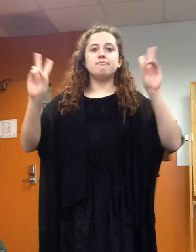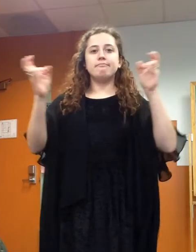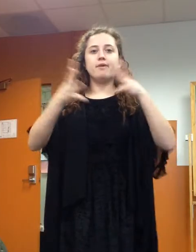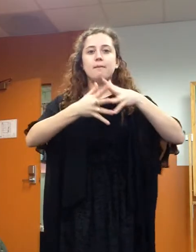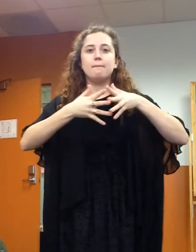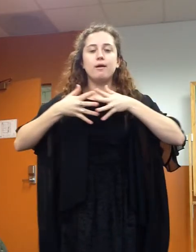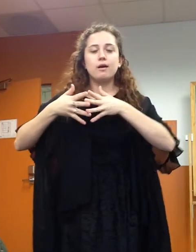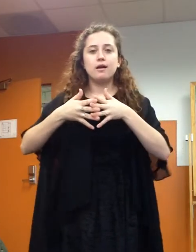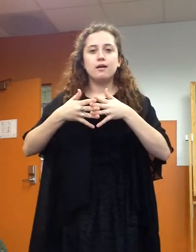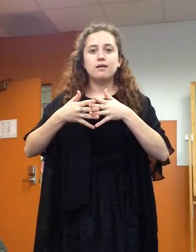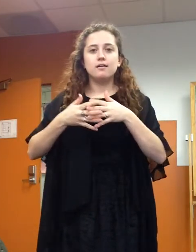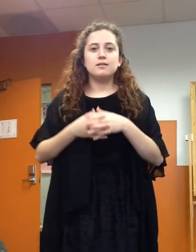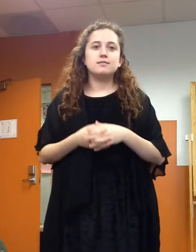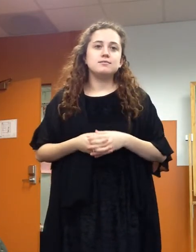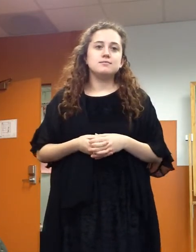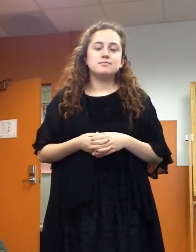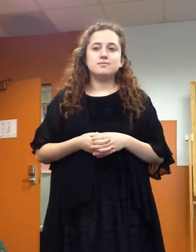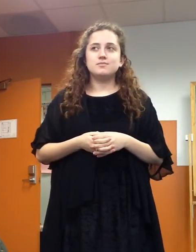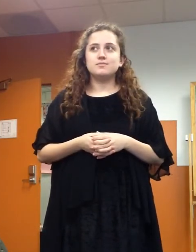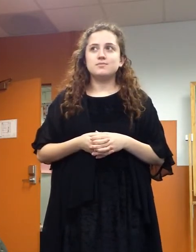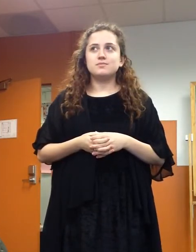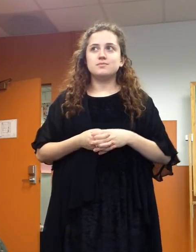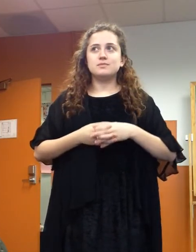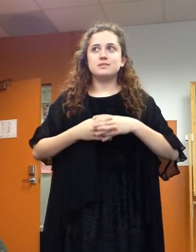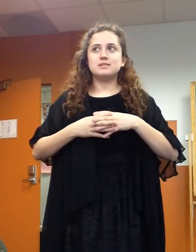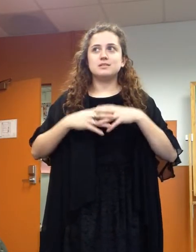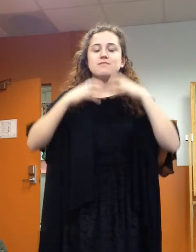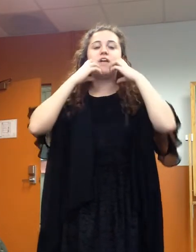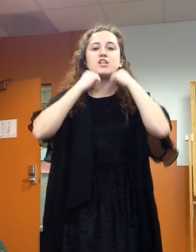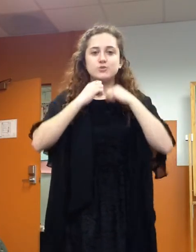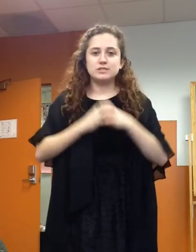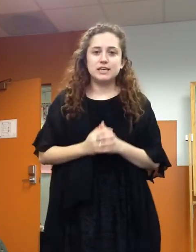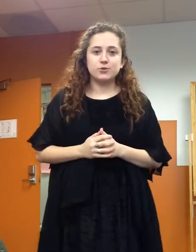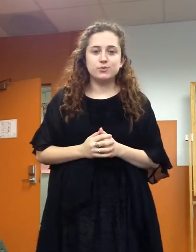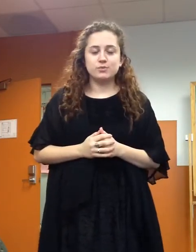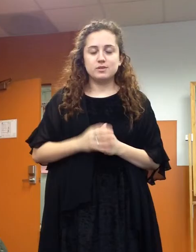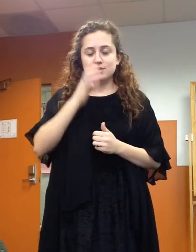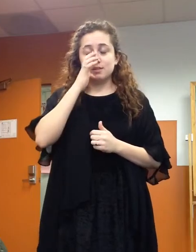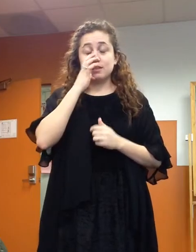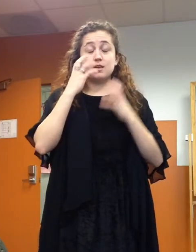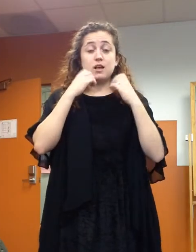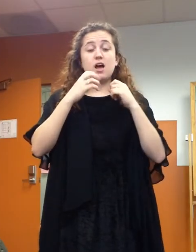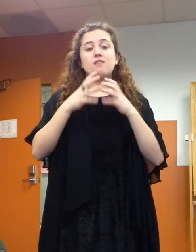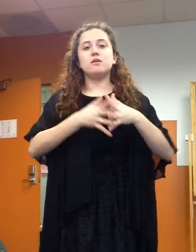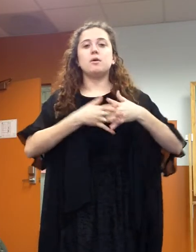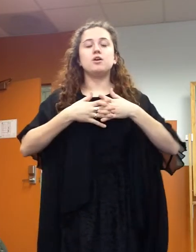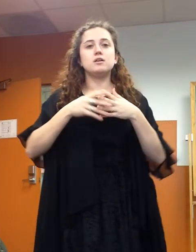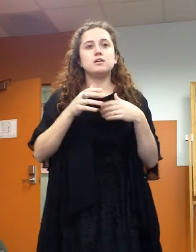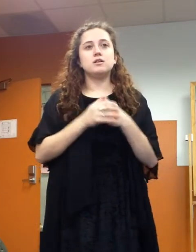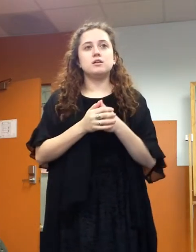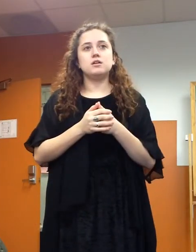and principles. But by and large, a multicultural or diversity-oriented